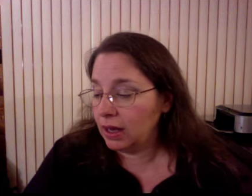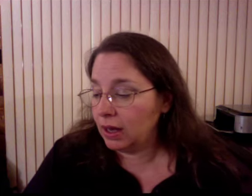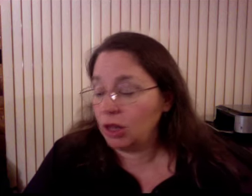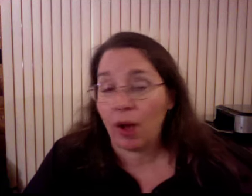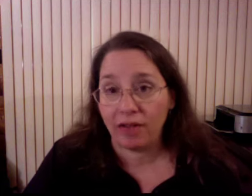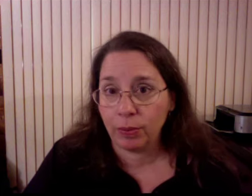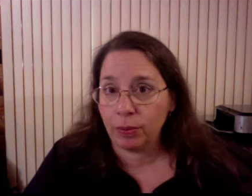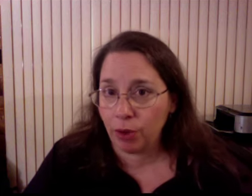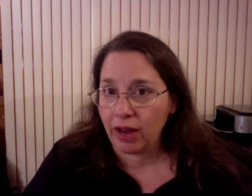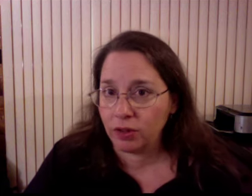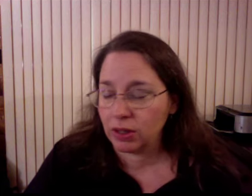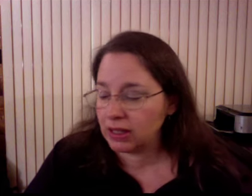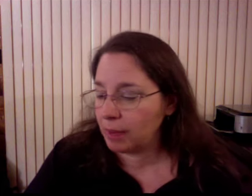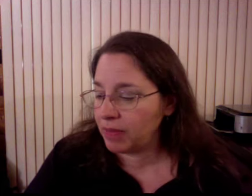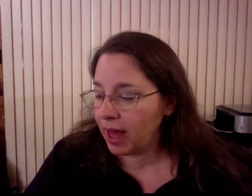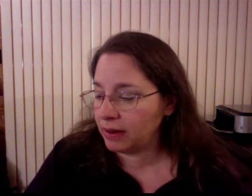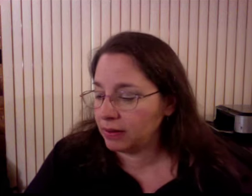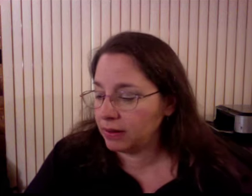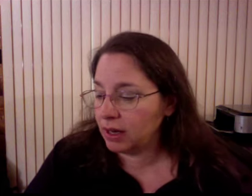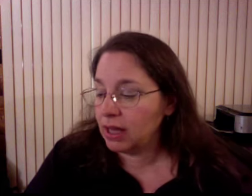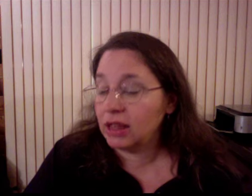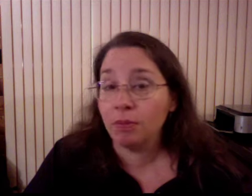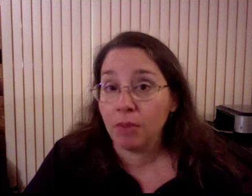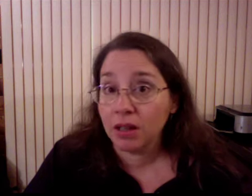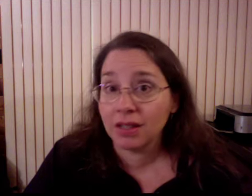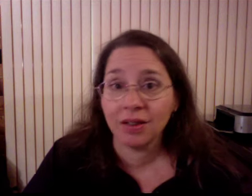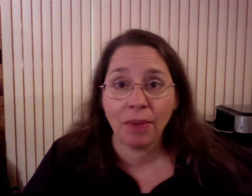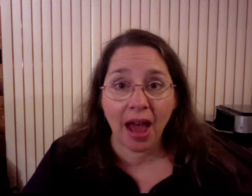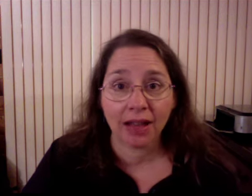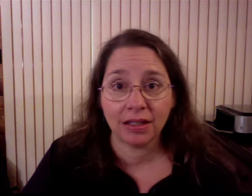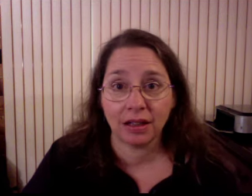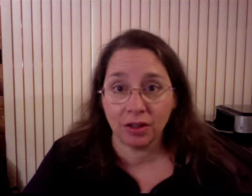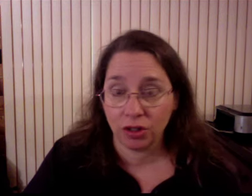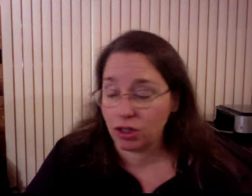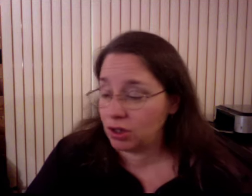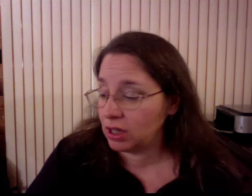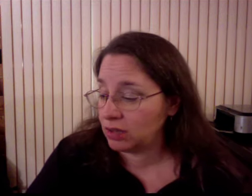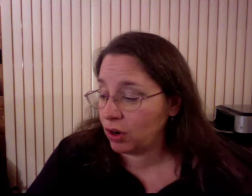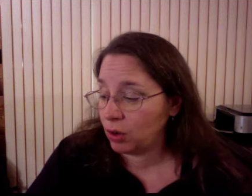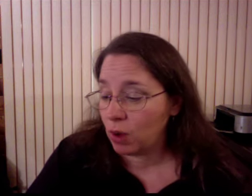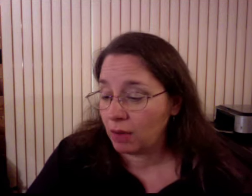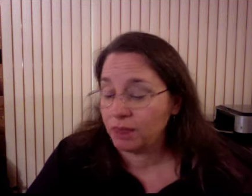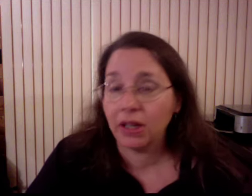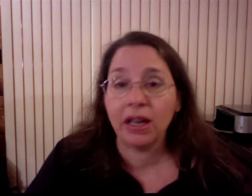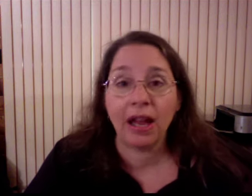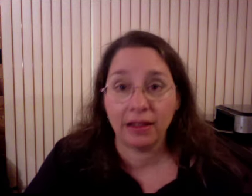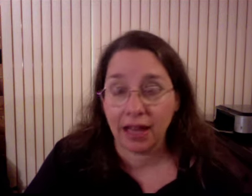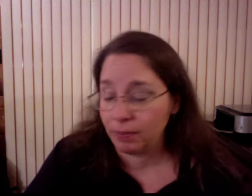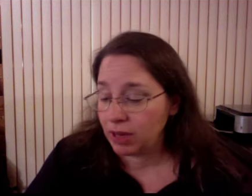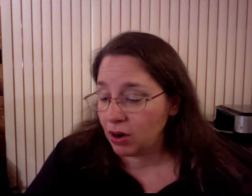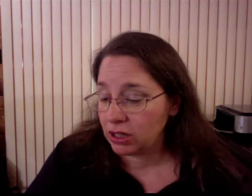You have to be brave to accept that. The monks of the past understood this very well, and they can be our